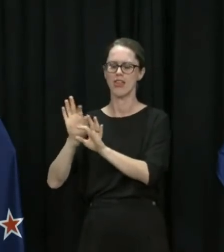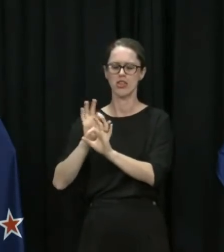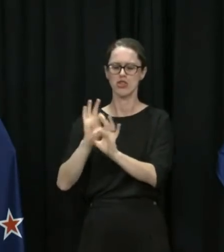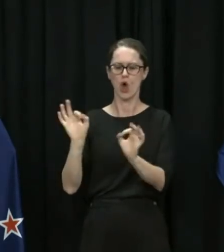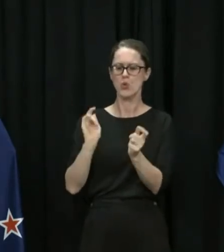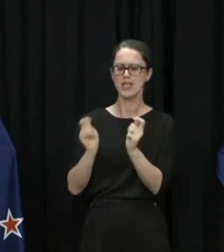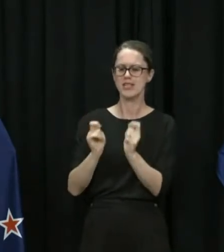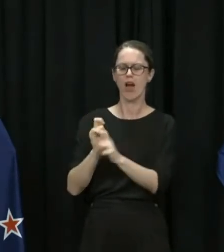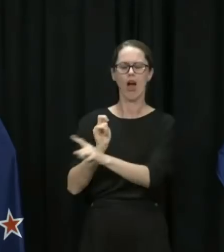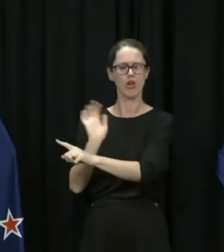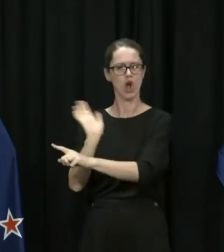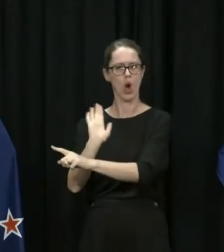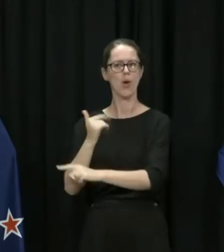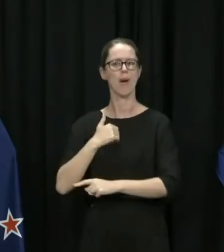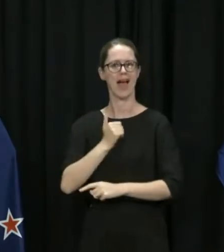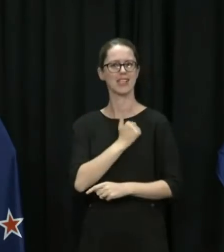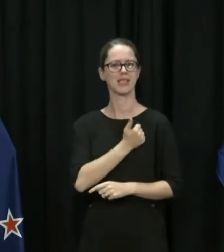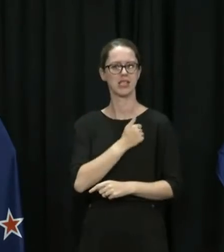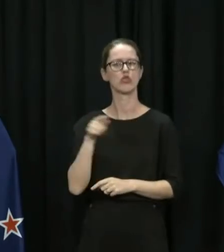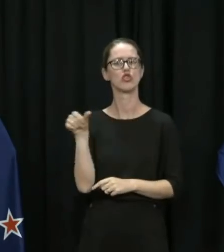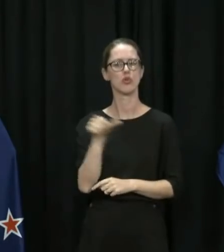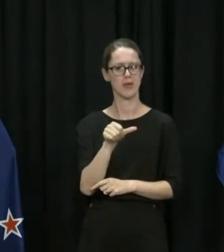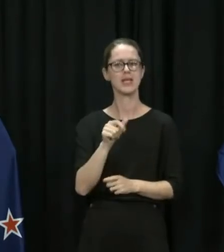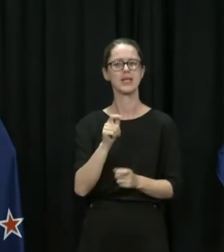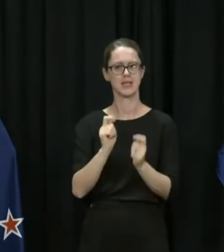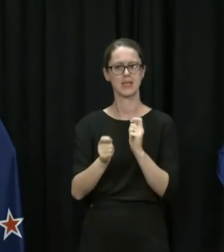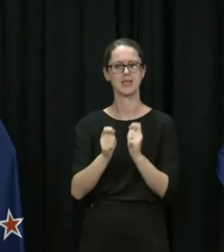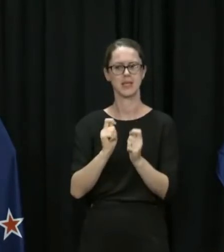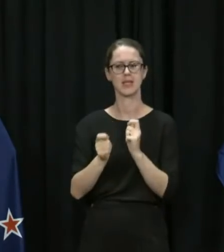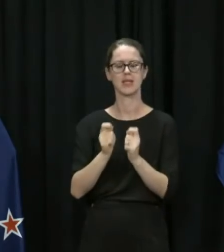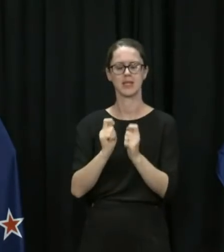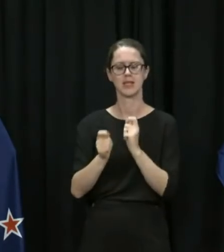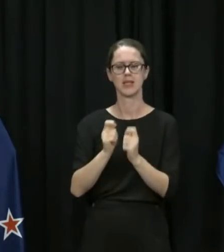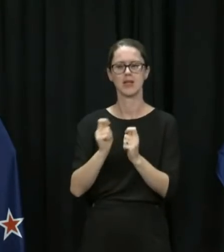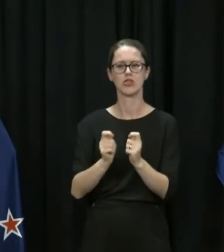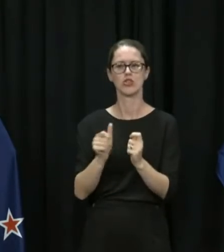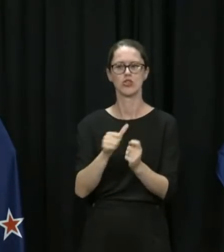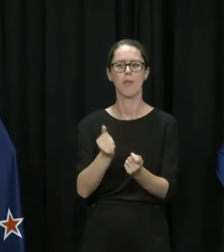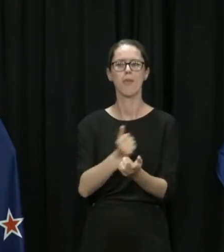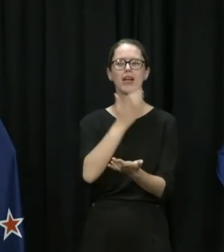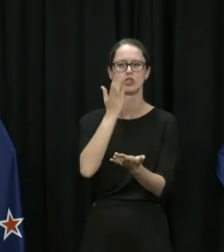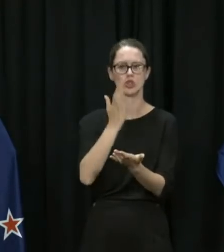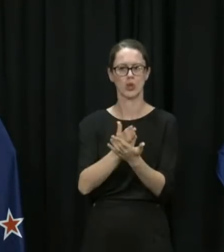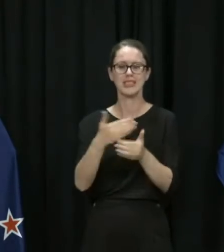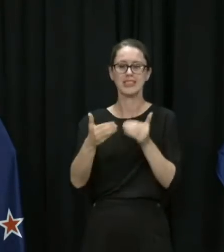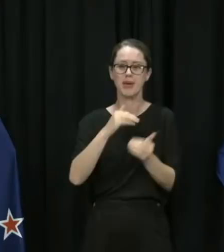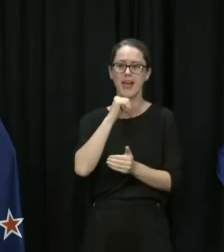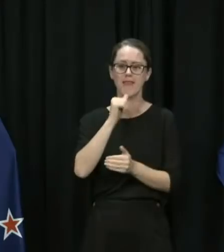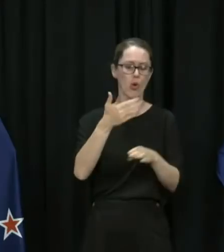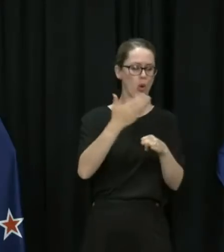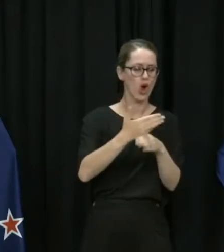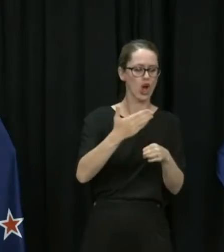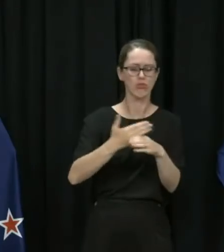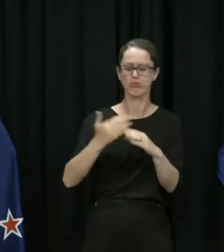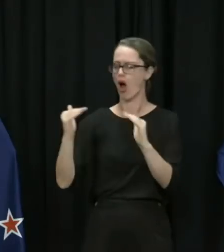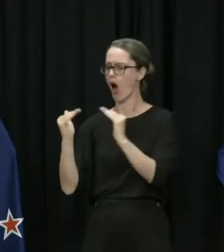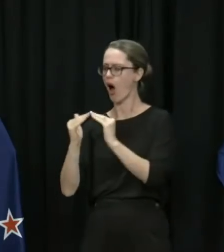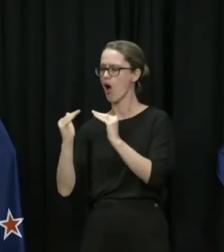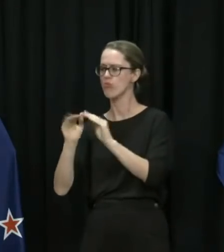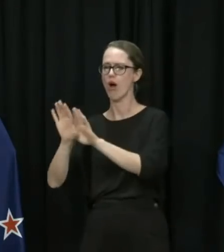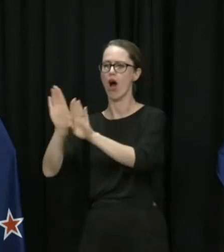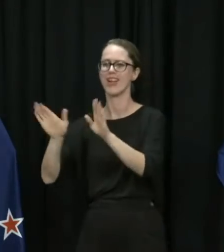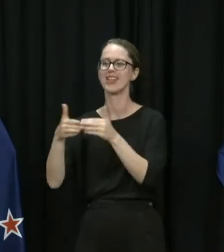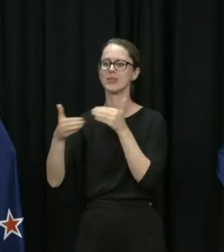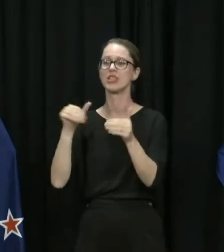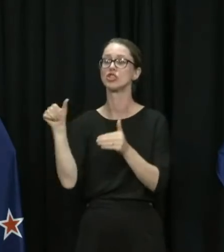that at all. My expectation would be that there would be a way that we were ensuring that regardless of whether you were at work or not, you